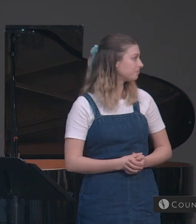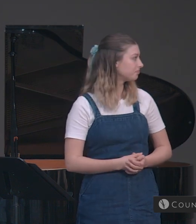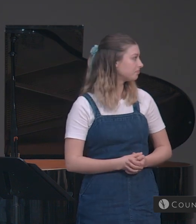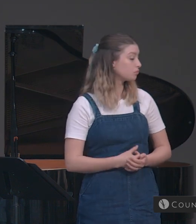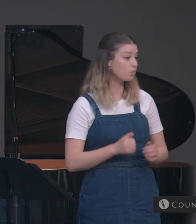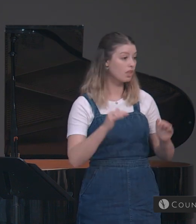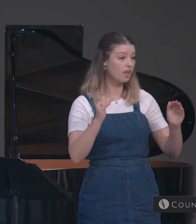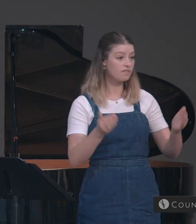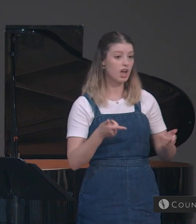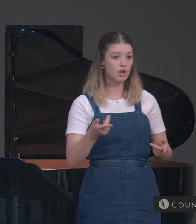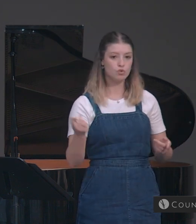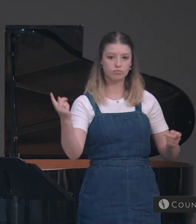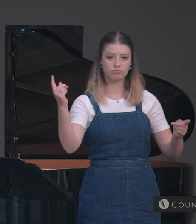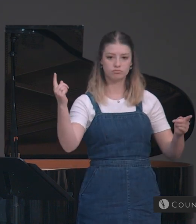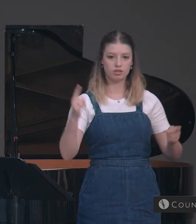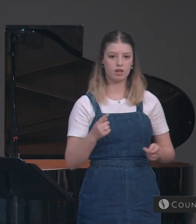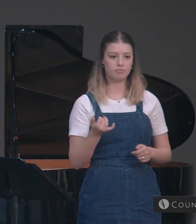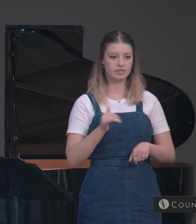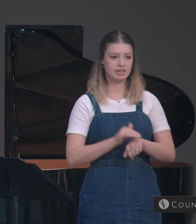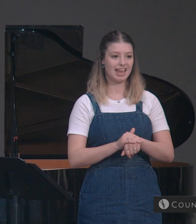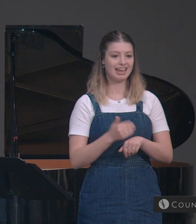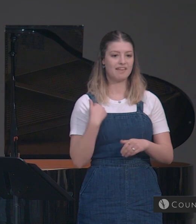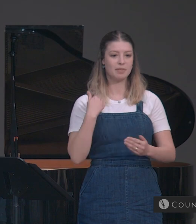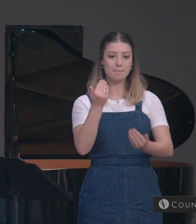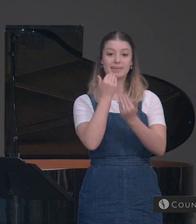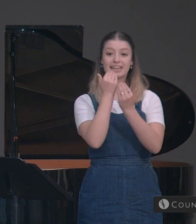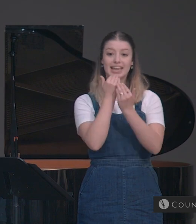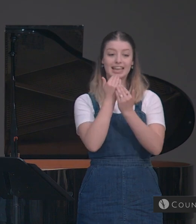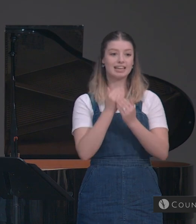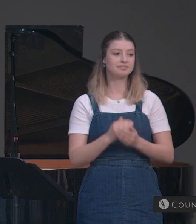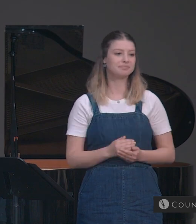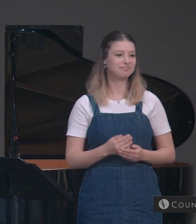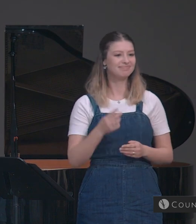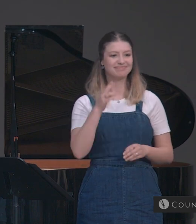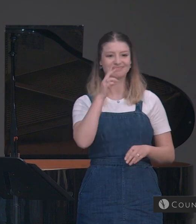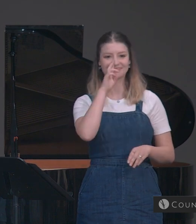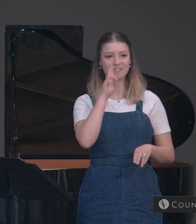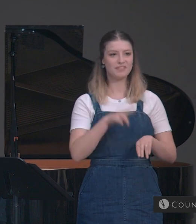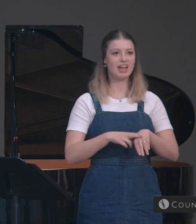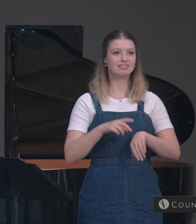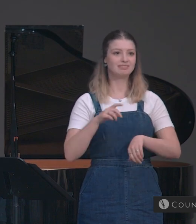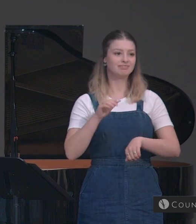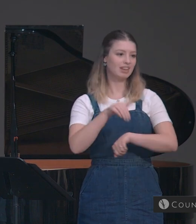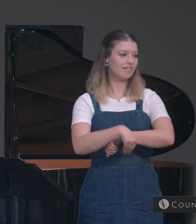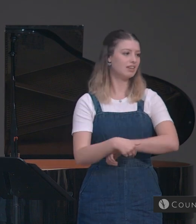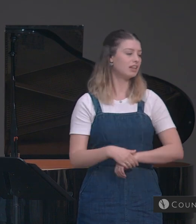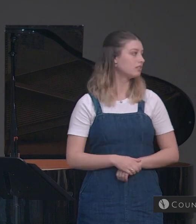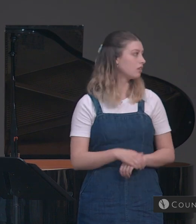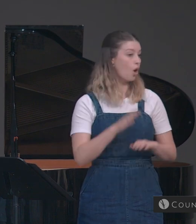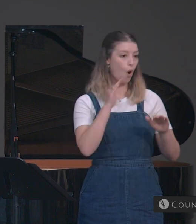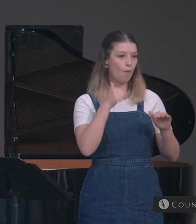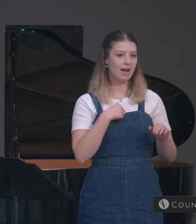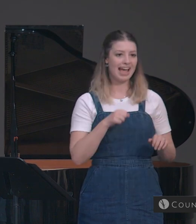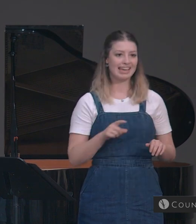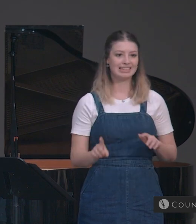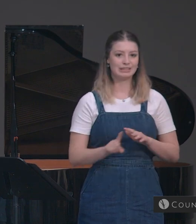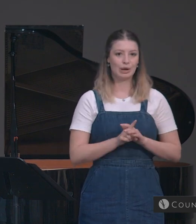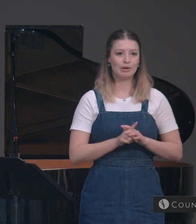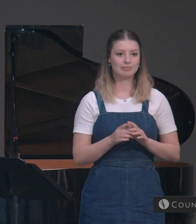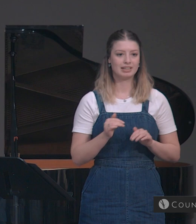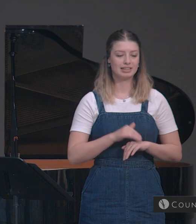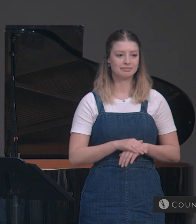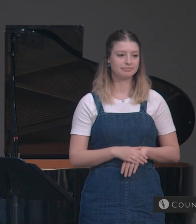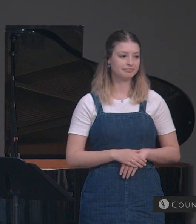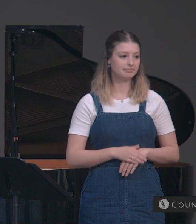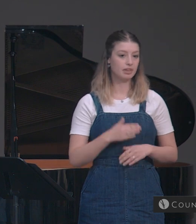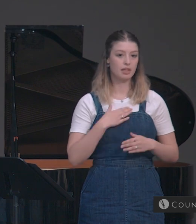like to invite you to come back. Tonight is the picnic. It's going to be a fun day, going to be a fun evening. Hopefully I can make it. Please be